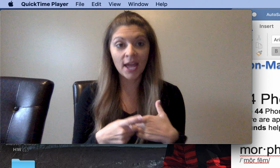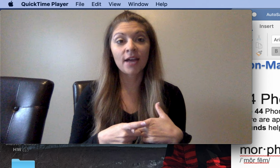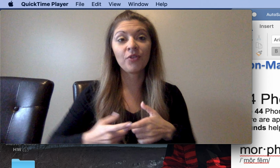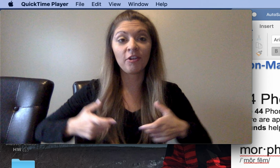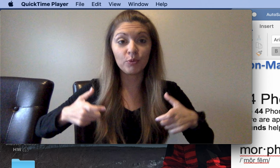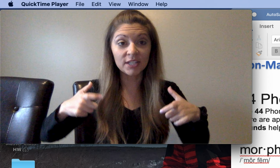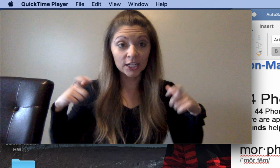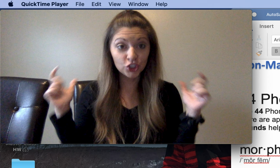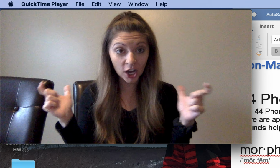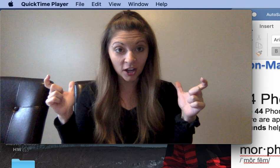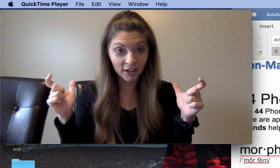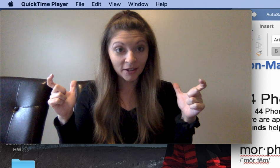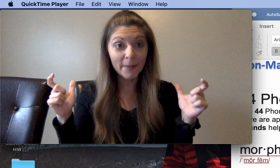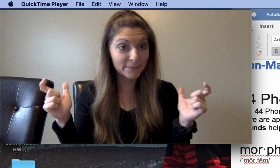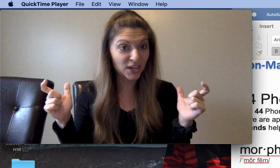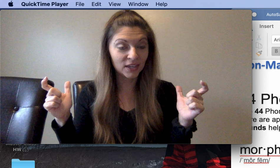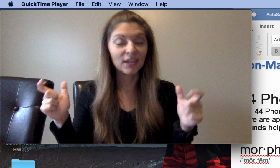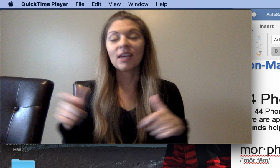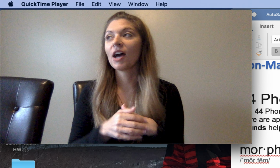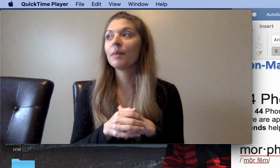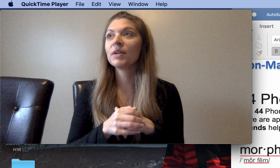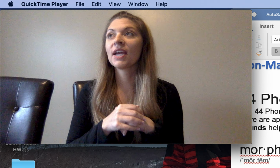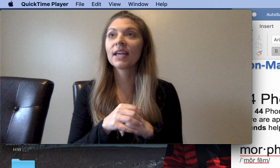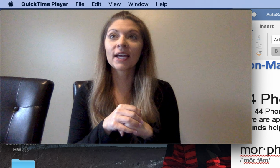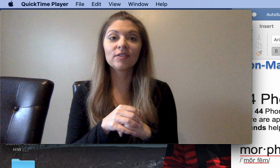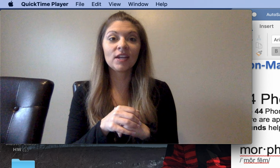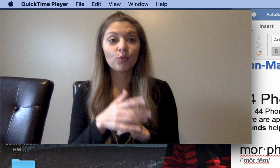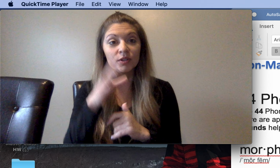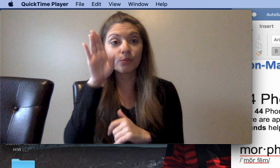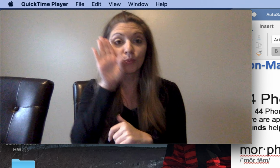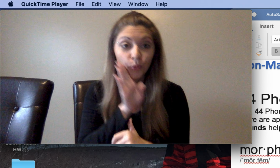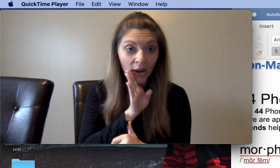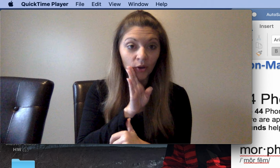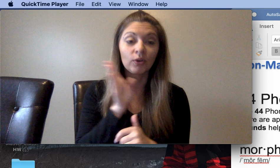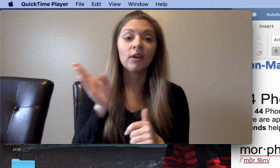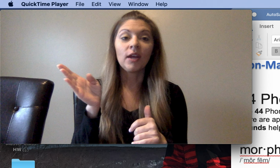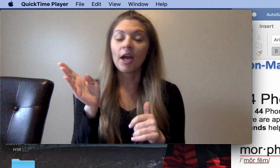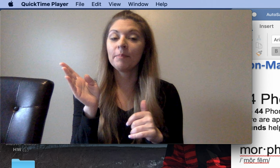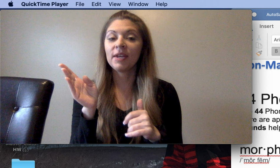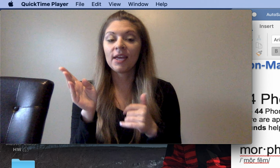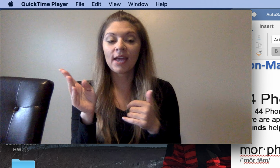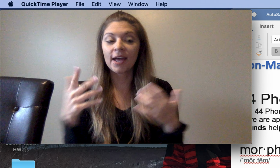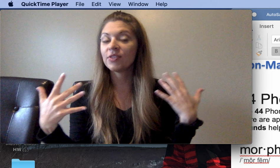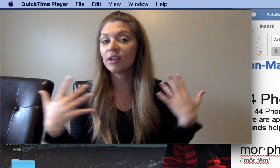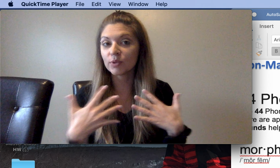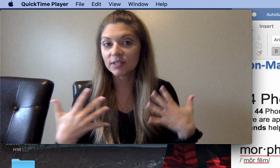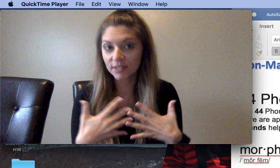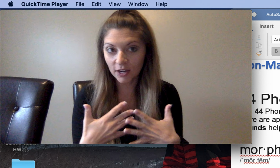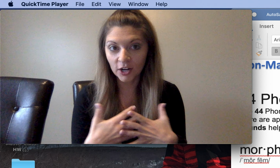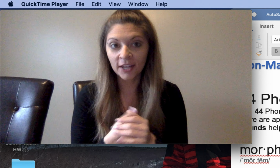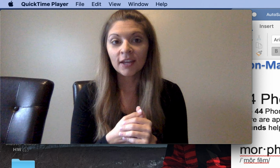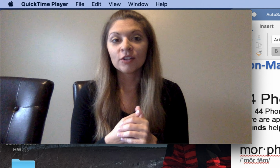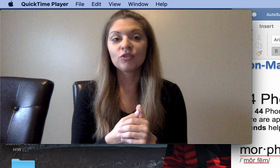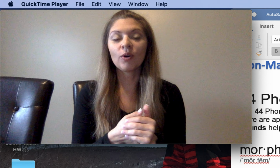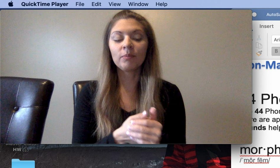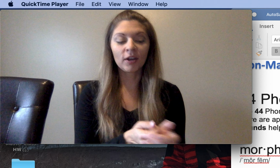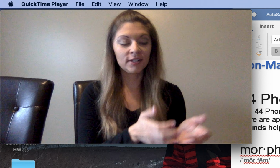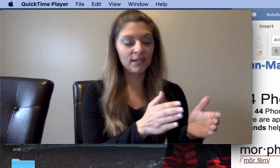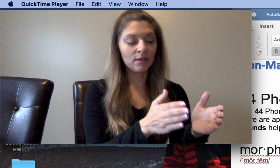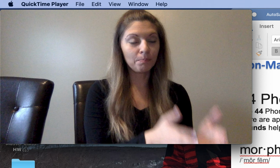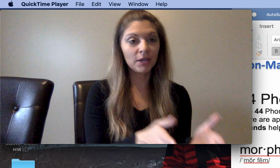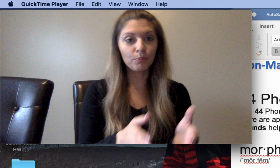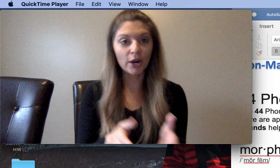to add that it was big. I'm going to add that it was brown. I'm going to add that it was scary. So I'm